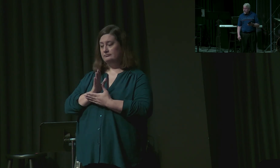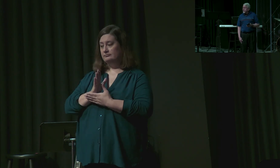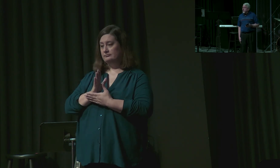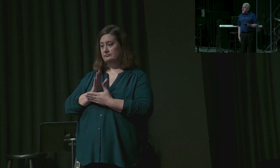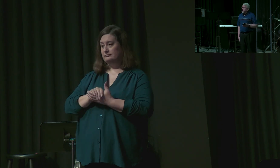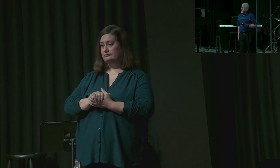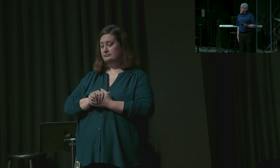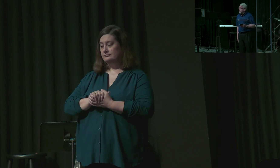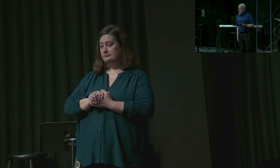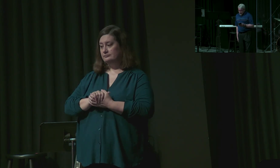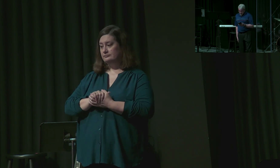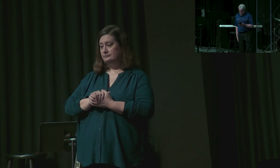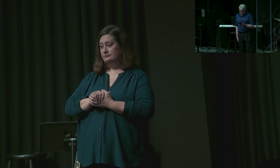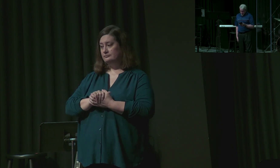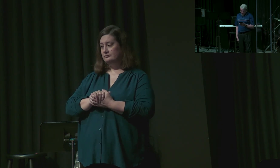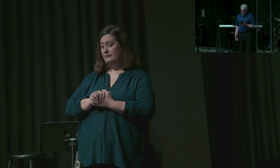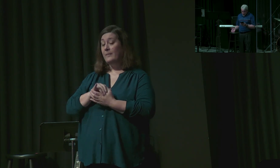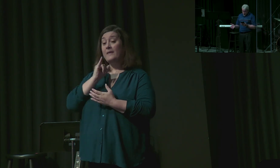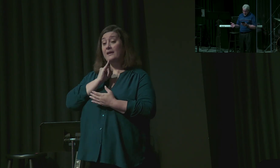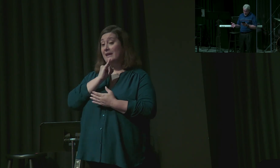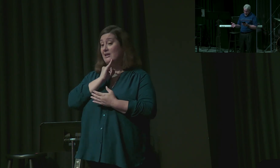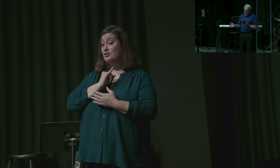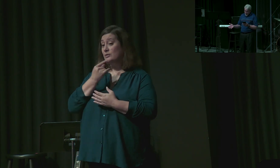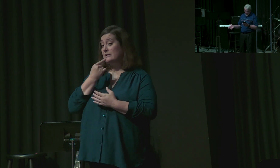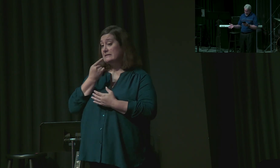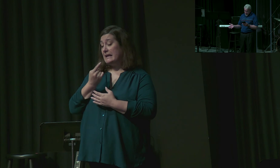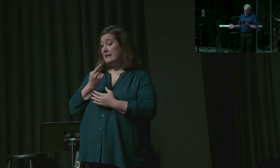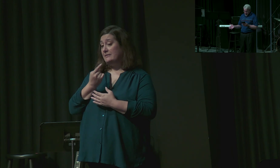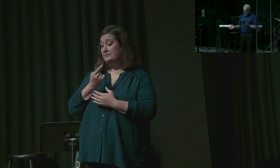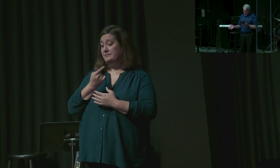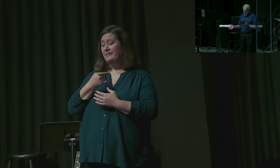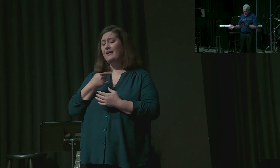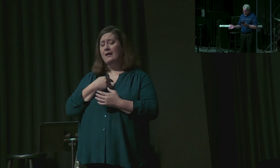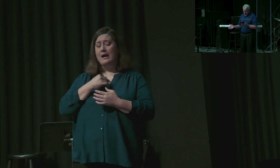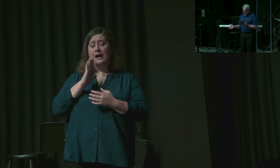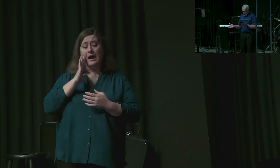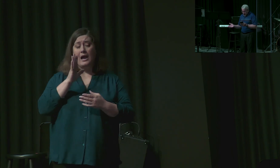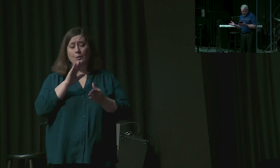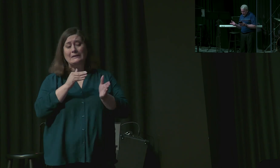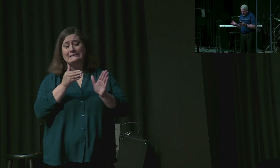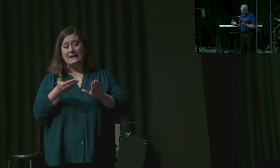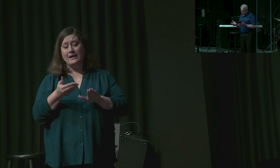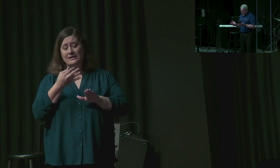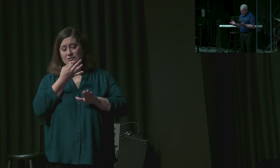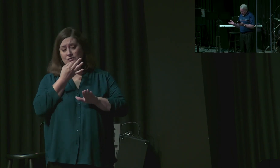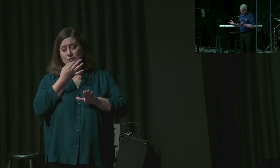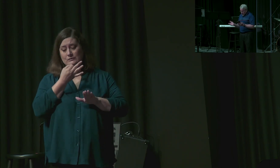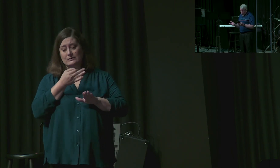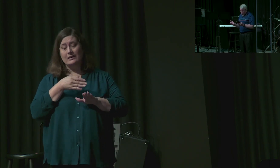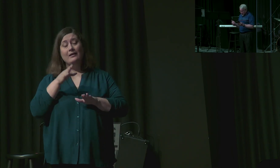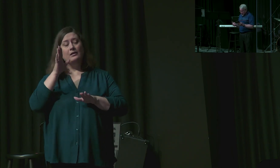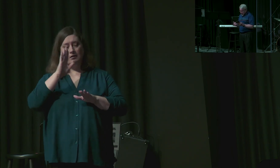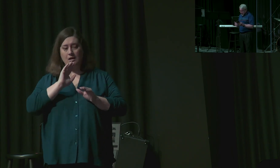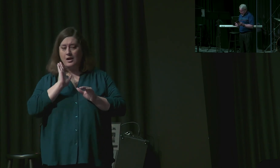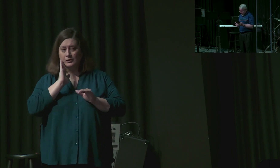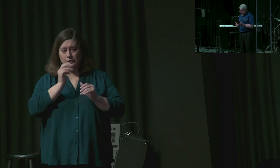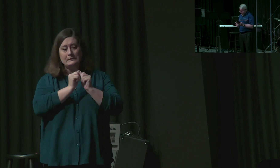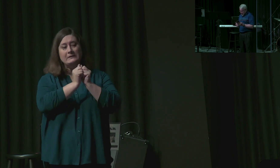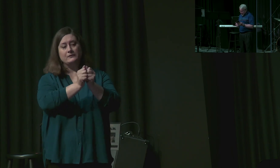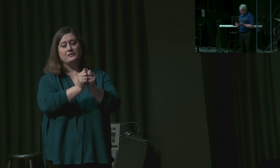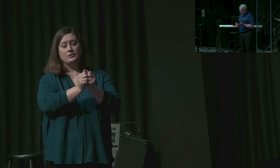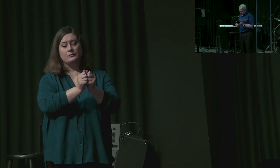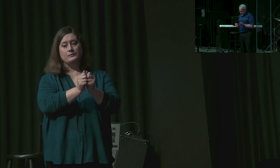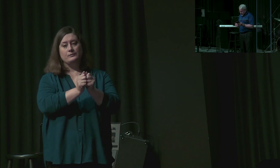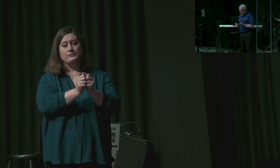Then Israel said to Joseph, "Behold, I'm about to die, but God will be with you and will bring you again to the land